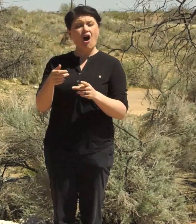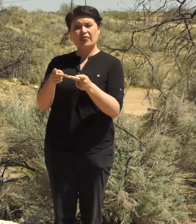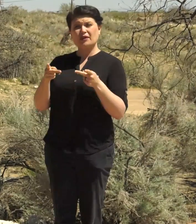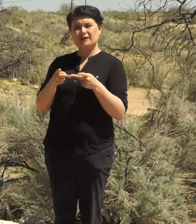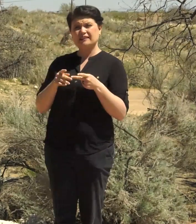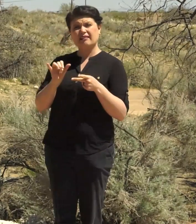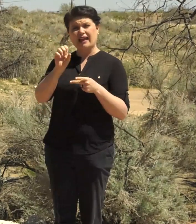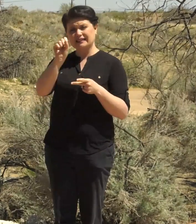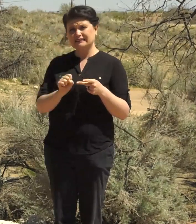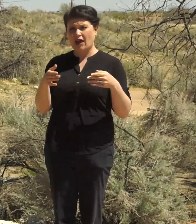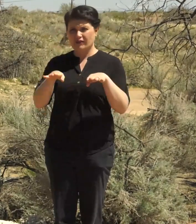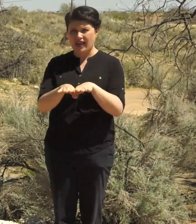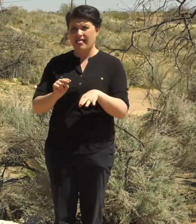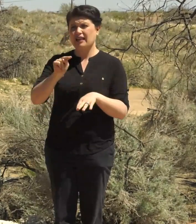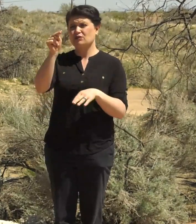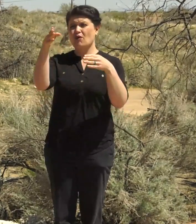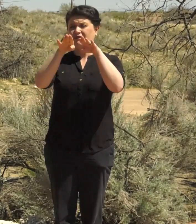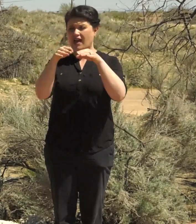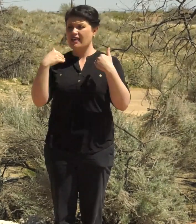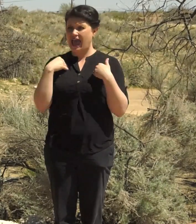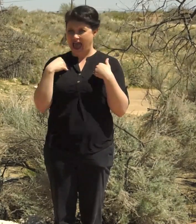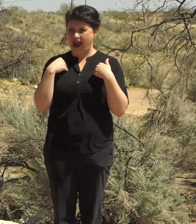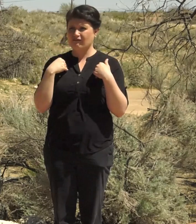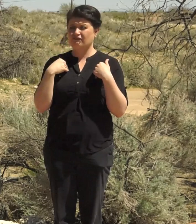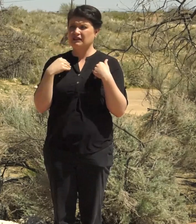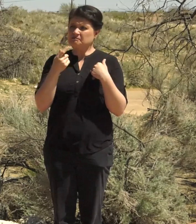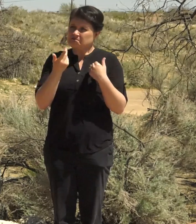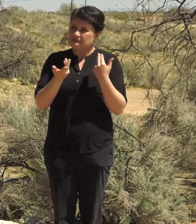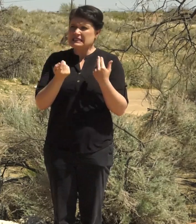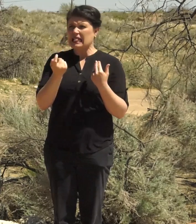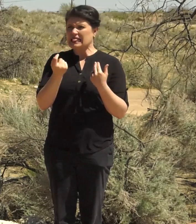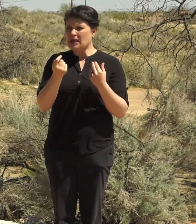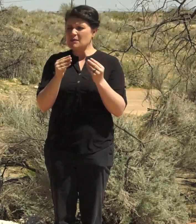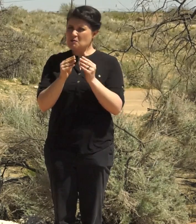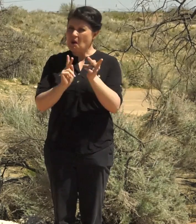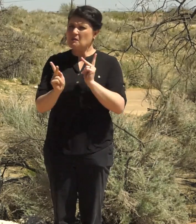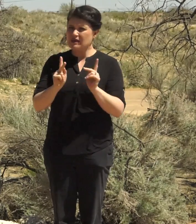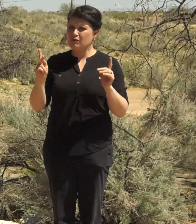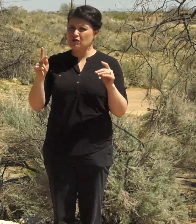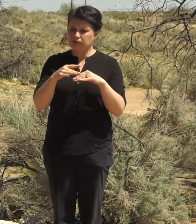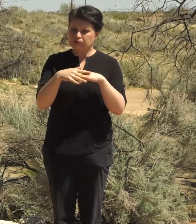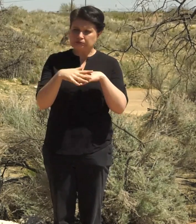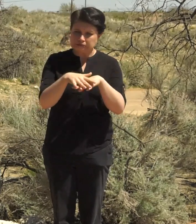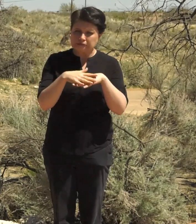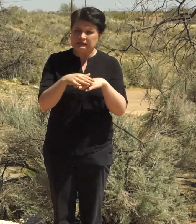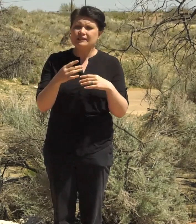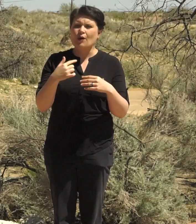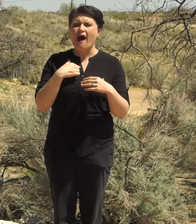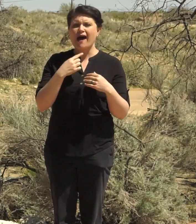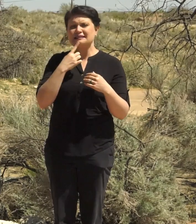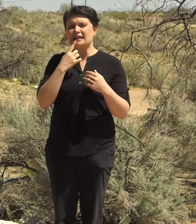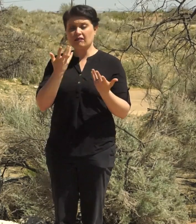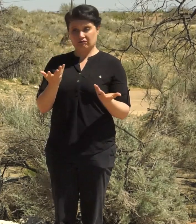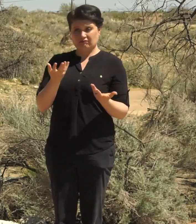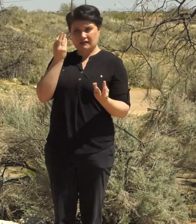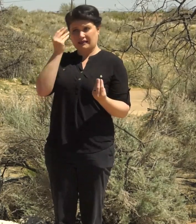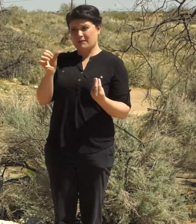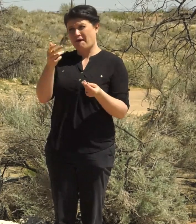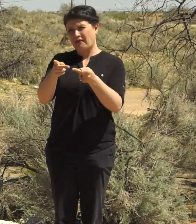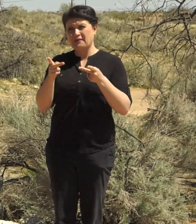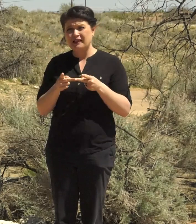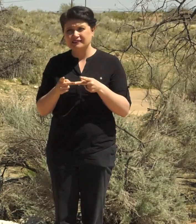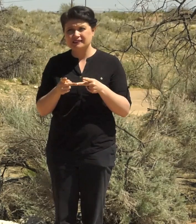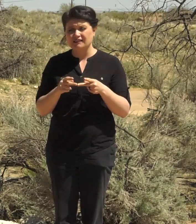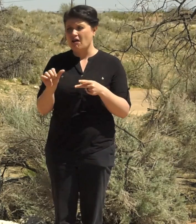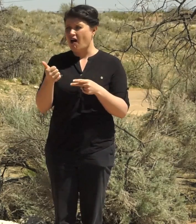the South Valley and North Valley have gotten a little crowded. So I encourage you to visit different, all of the